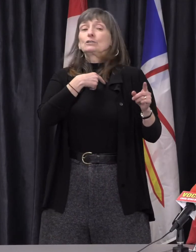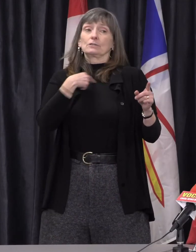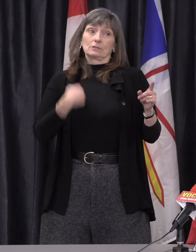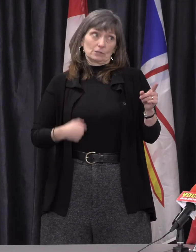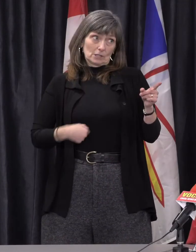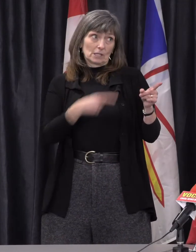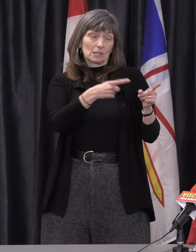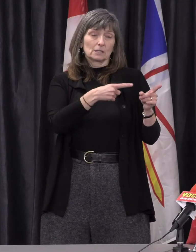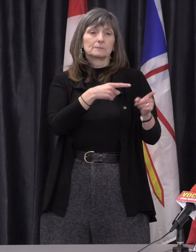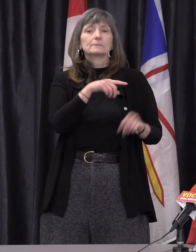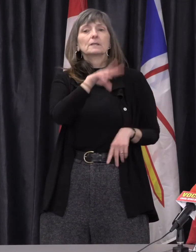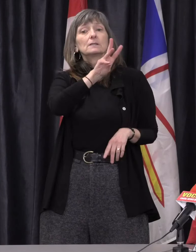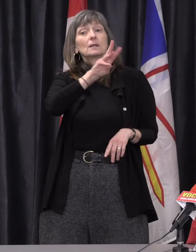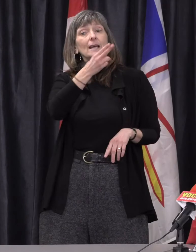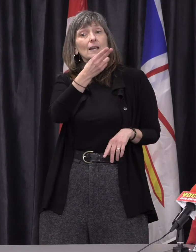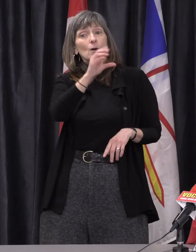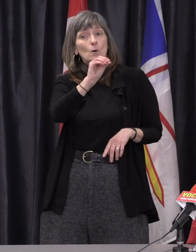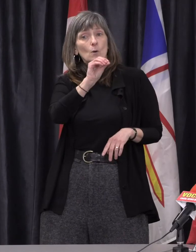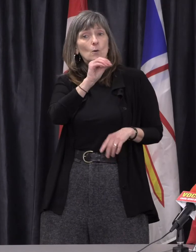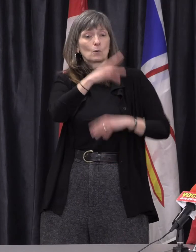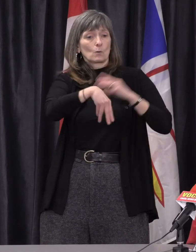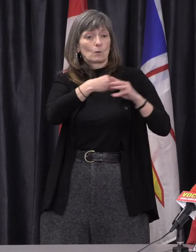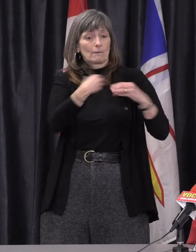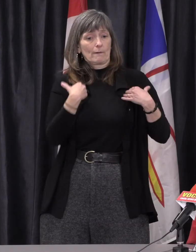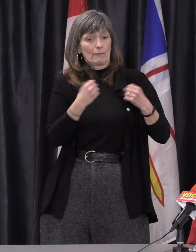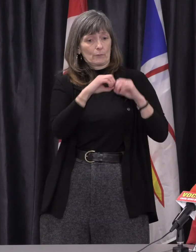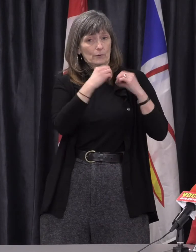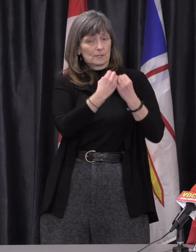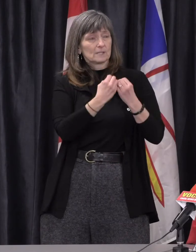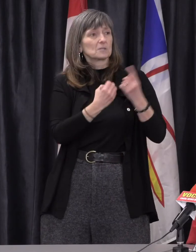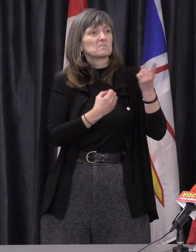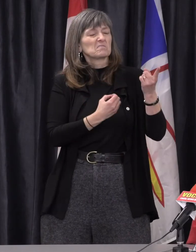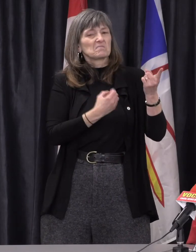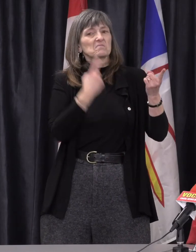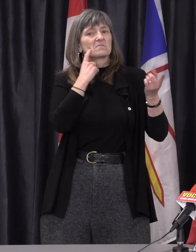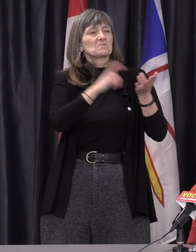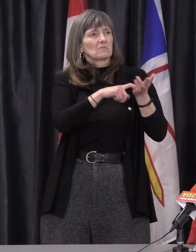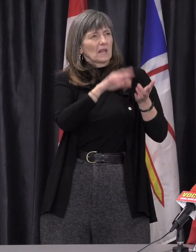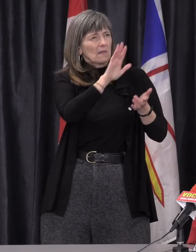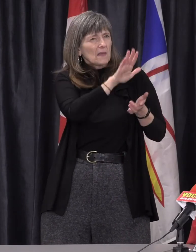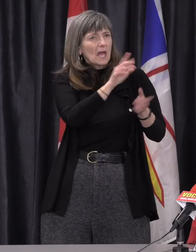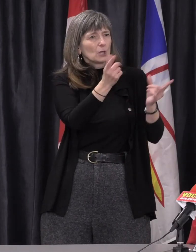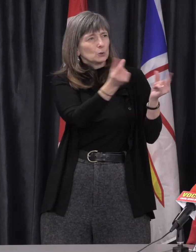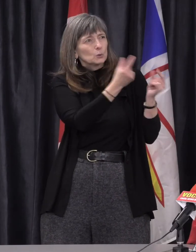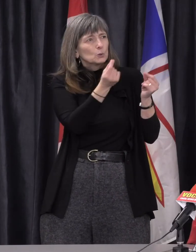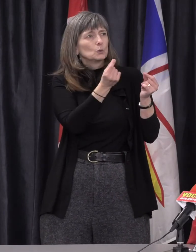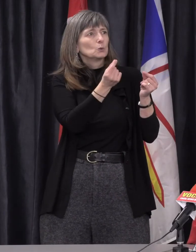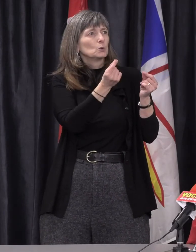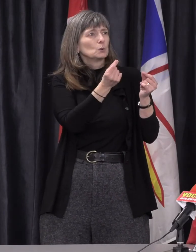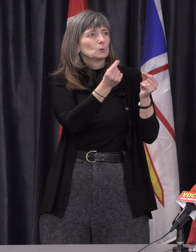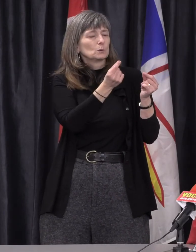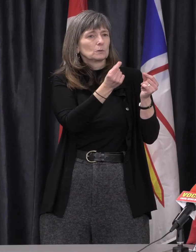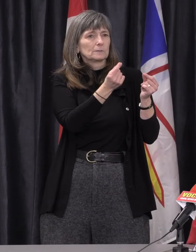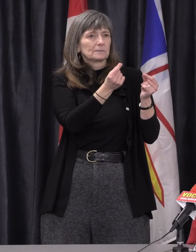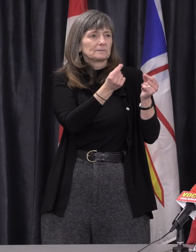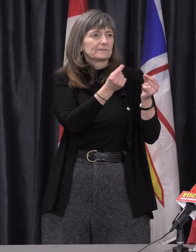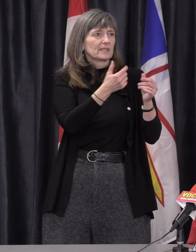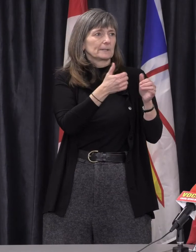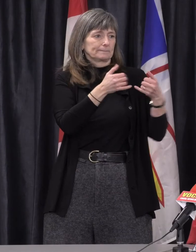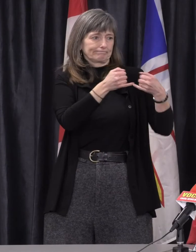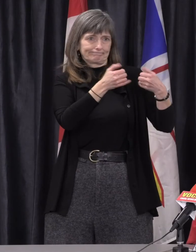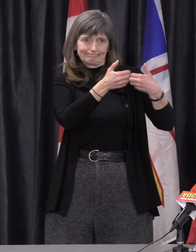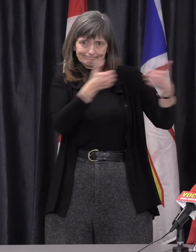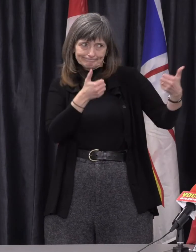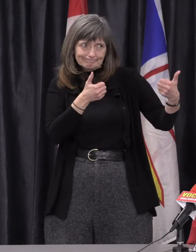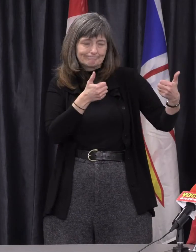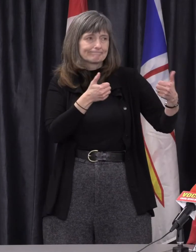the World Health Organization team that went in, found that those public health measures that they used, so the social distancing measures,